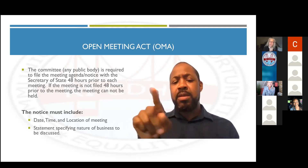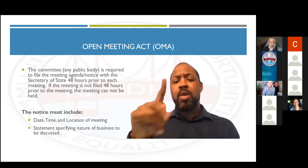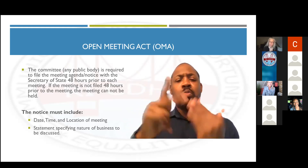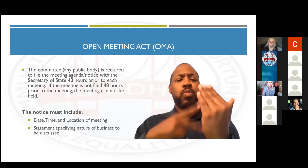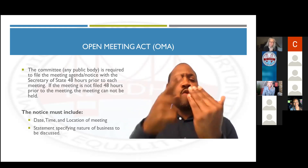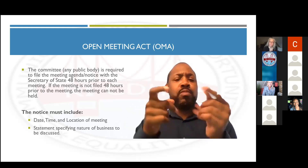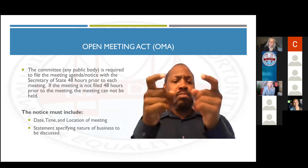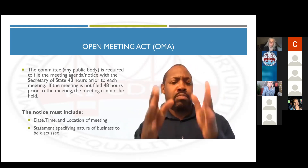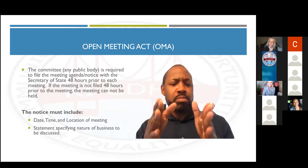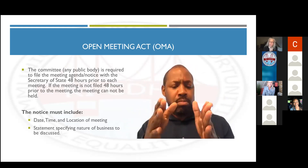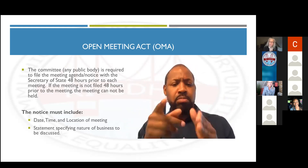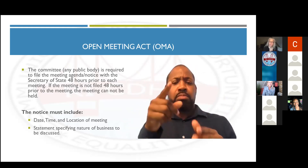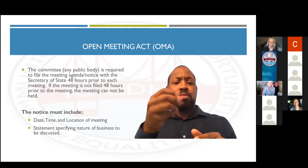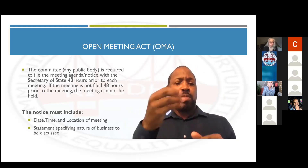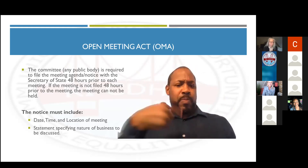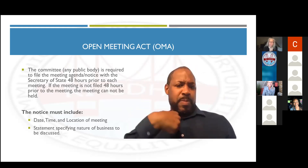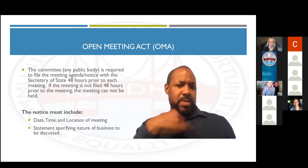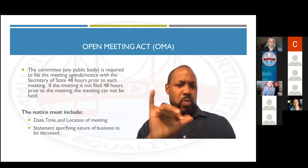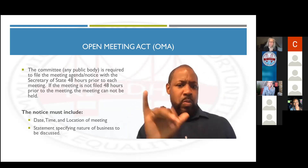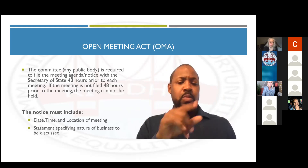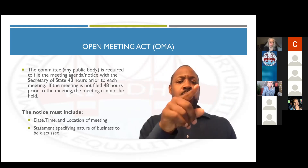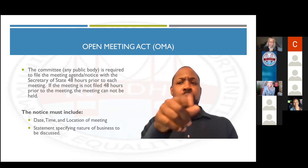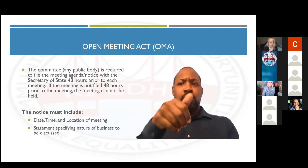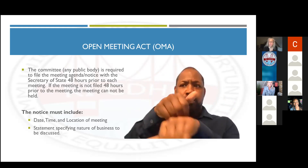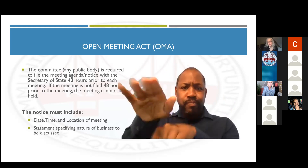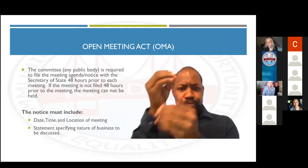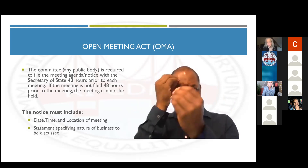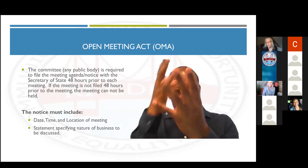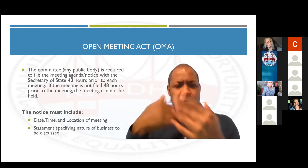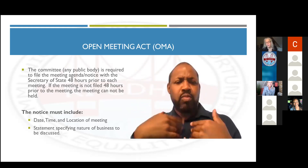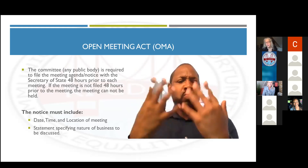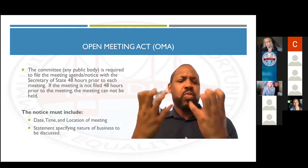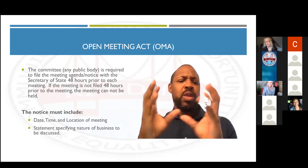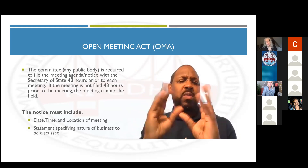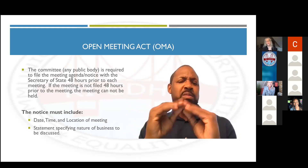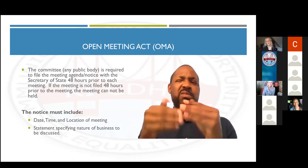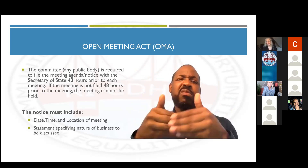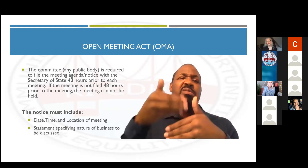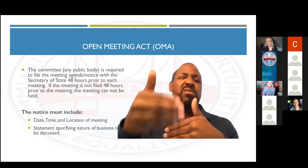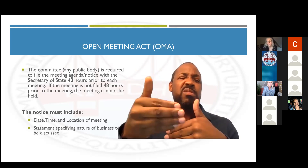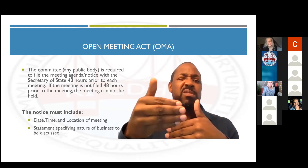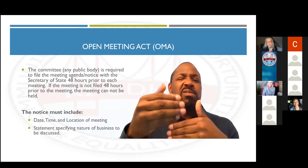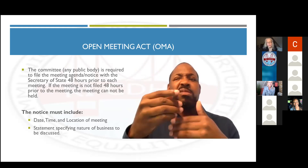Zellner, the program manager at the commission, the office, or me, myself. So you would have to tell